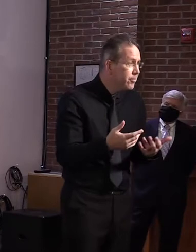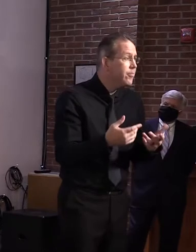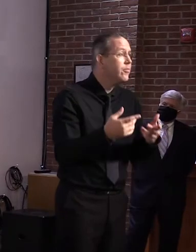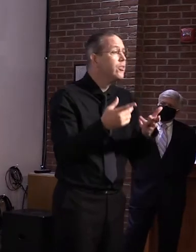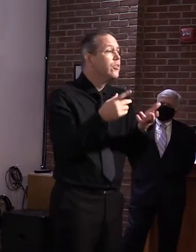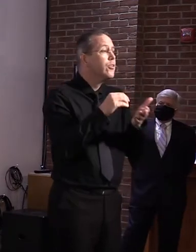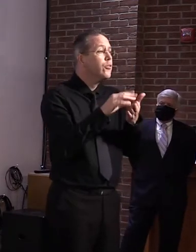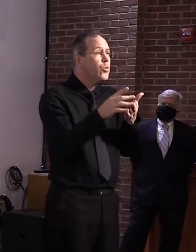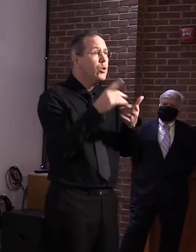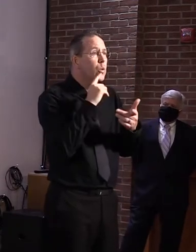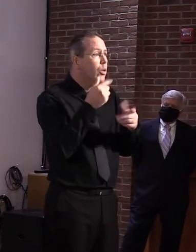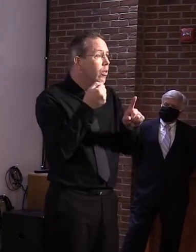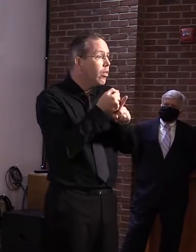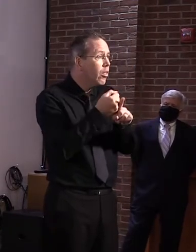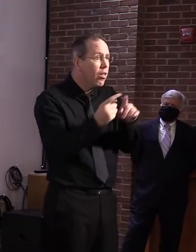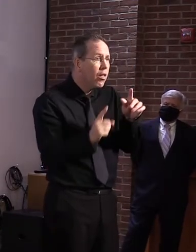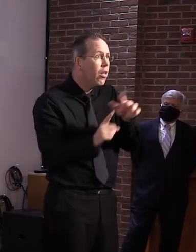home.